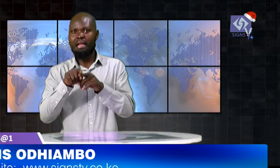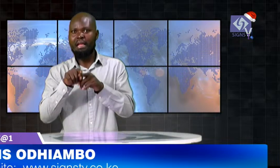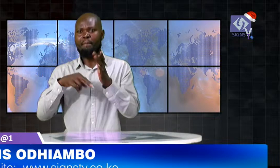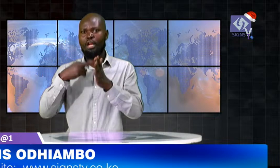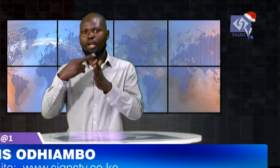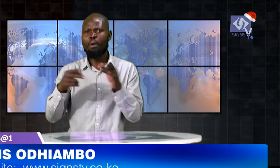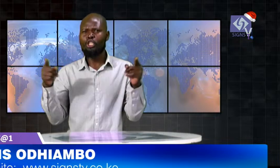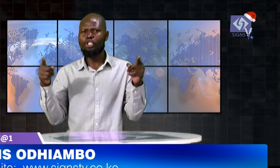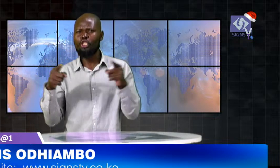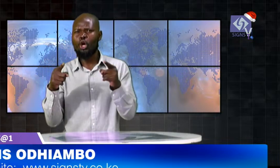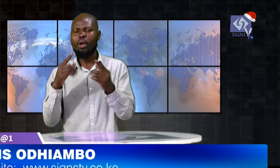boost revenue.